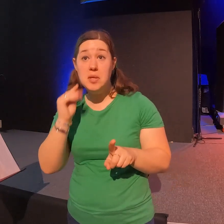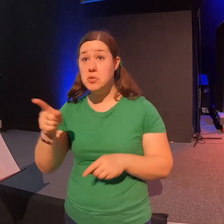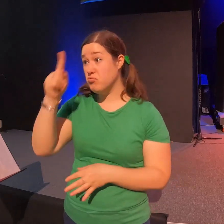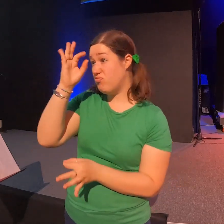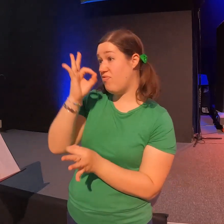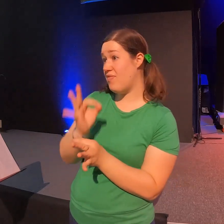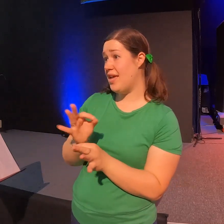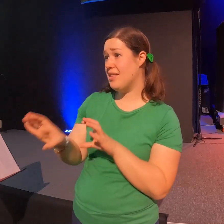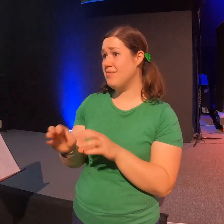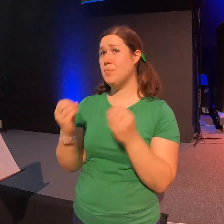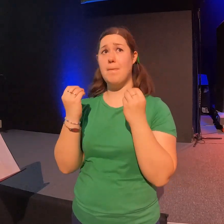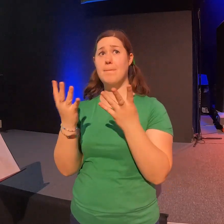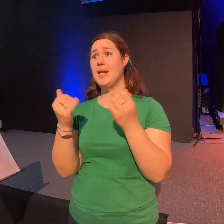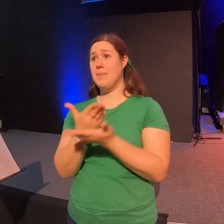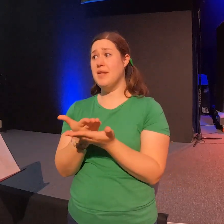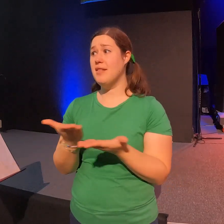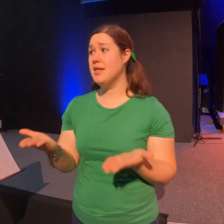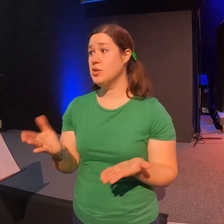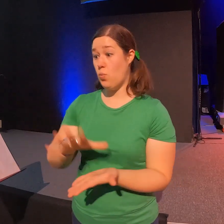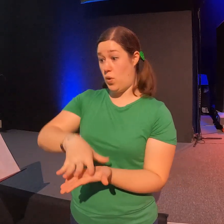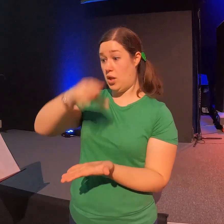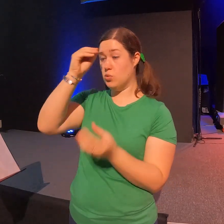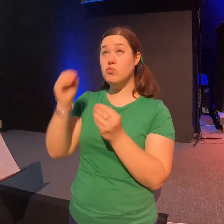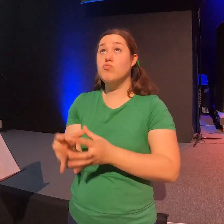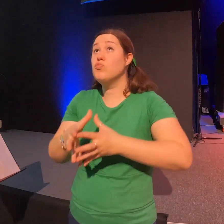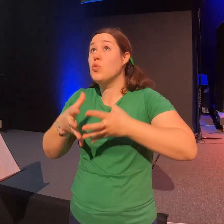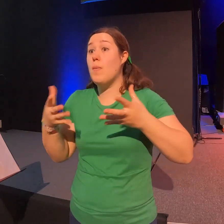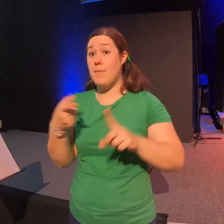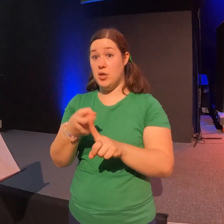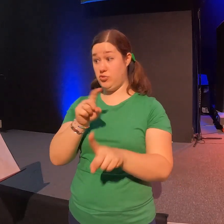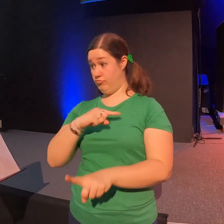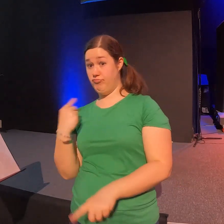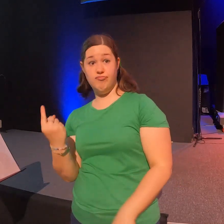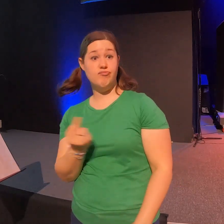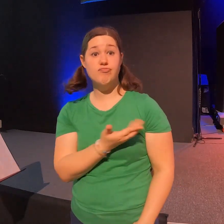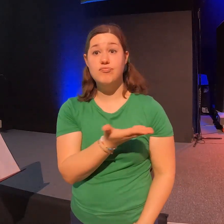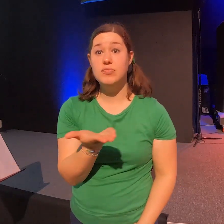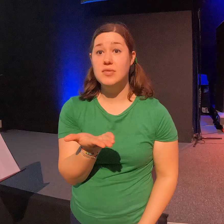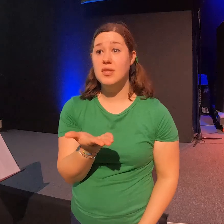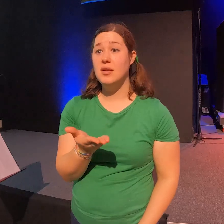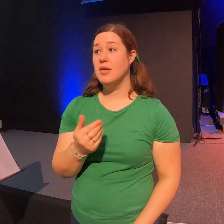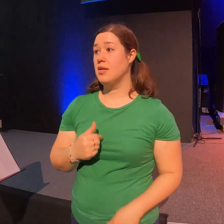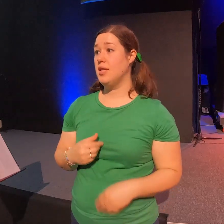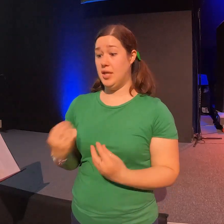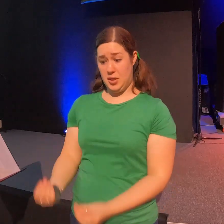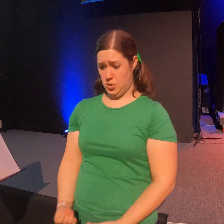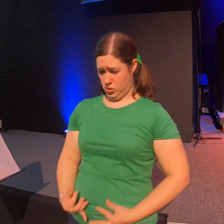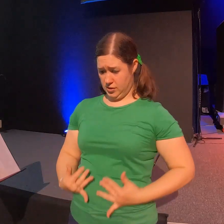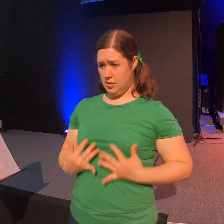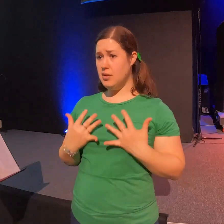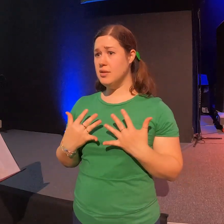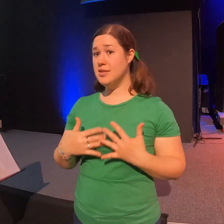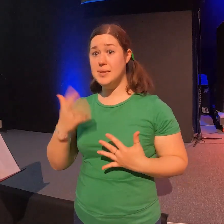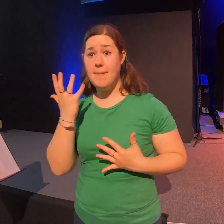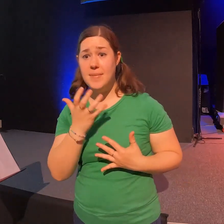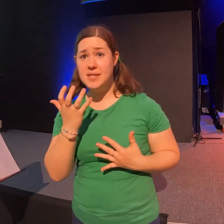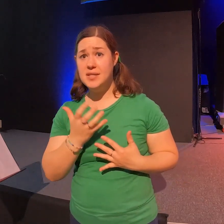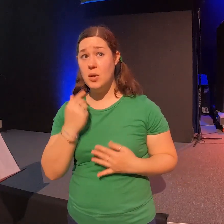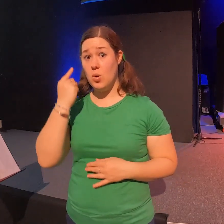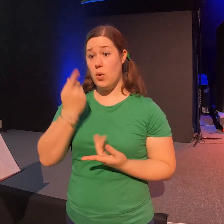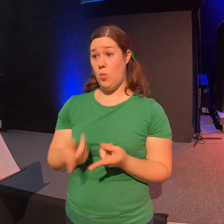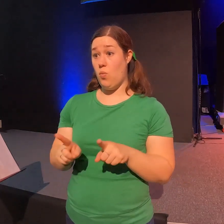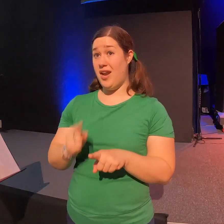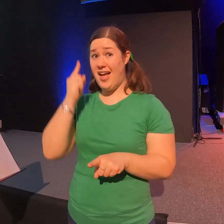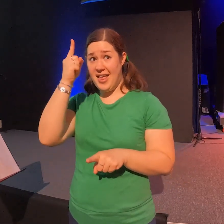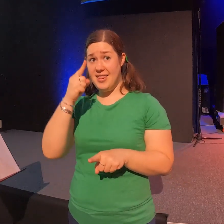different things, and we can learn so much from them. They can stretch us, and they can inspire us. It is amazing. When I think of this church and